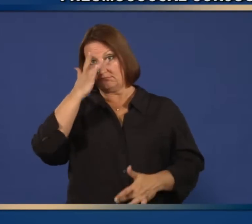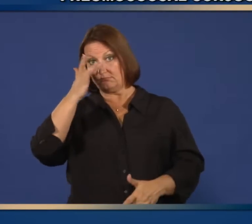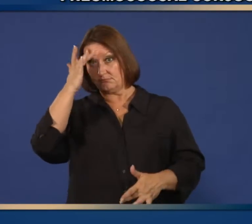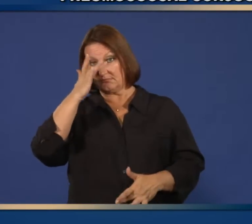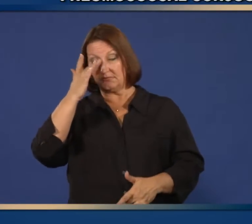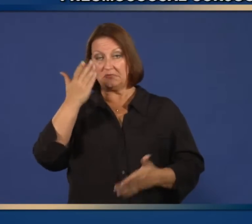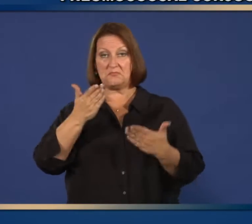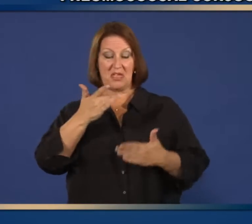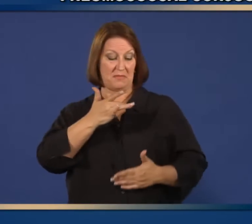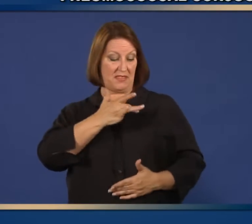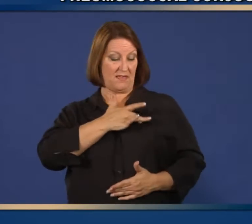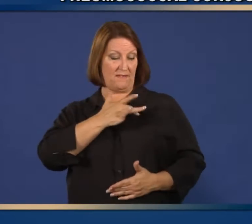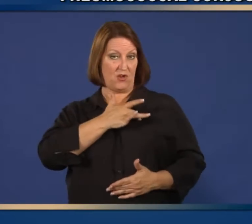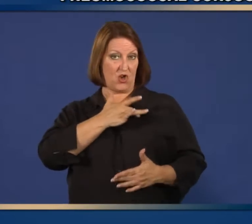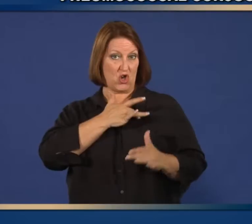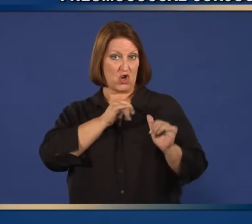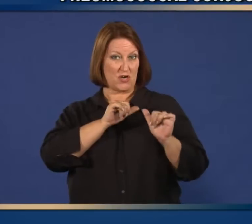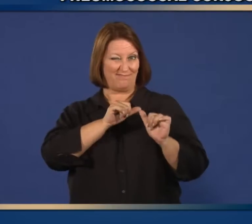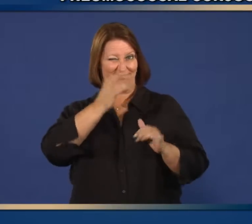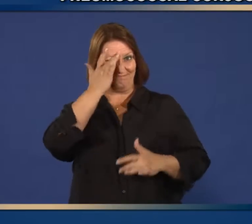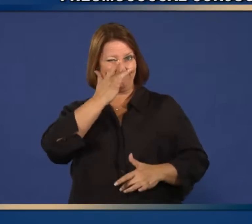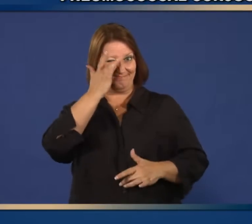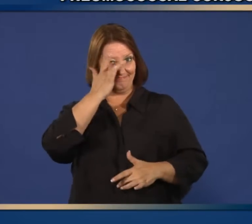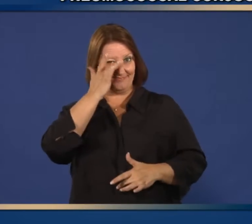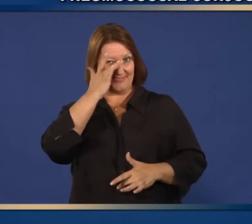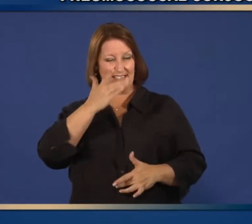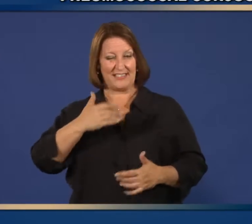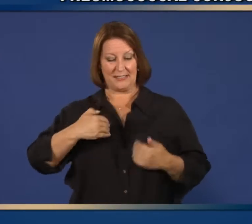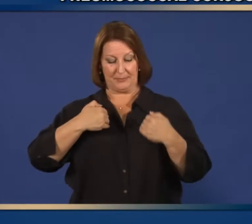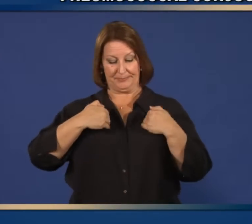or chronic heart or lung disease,